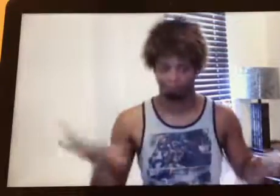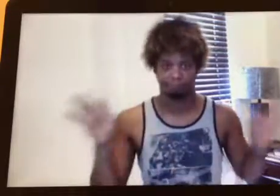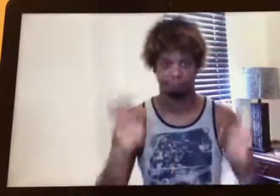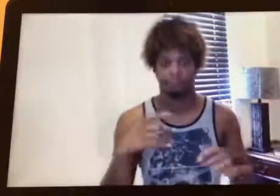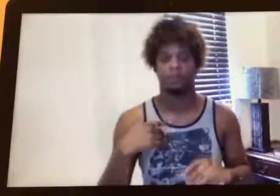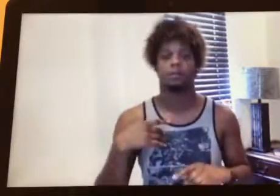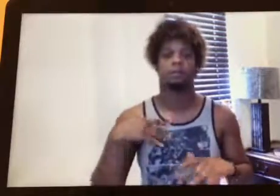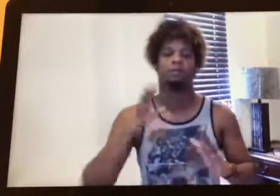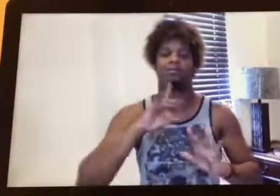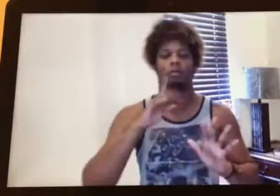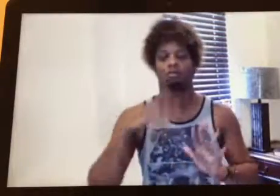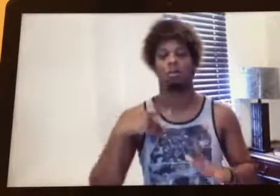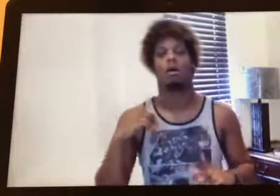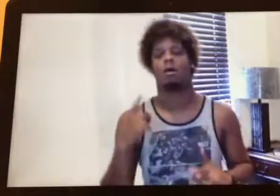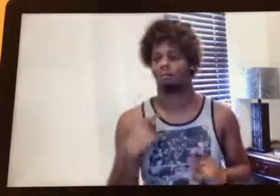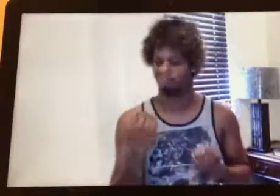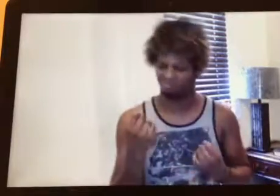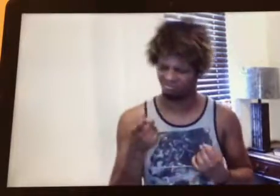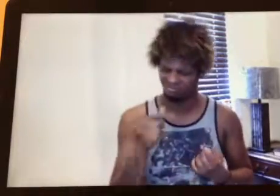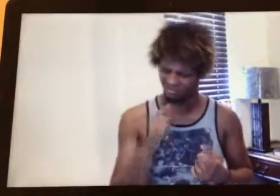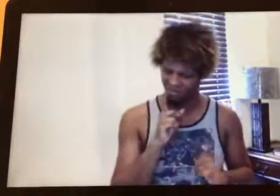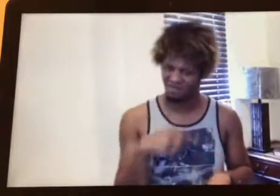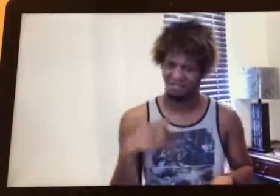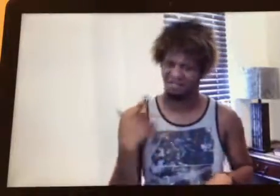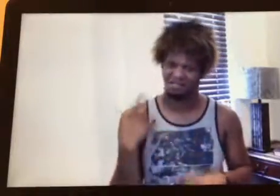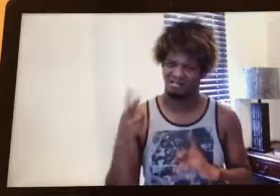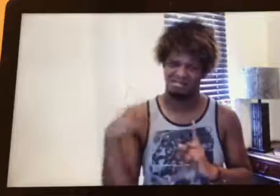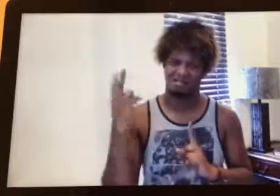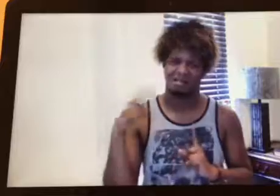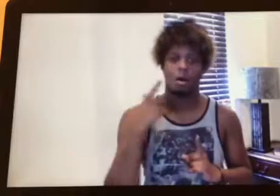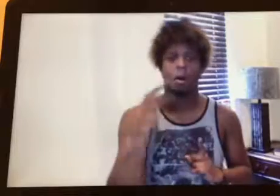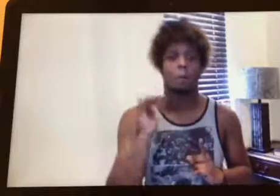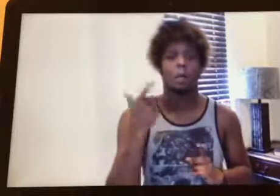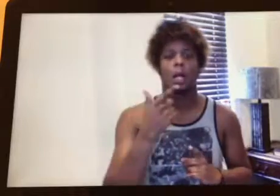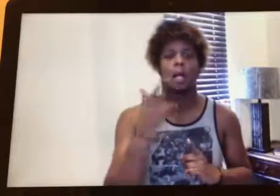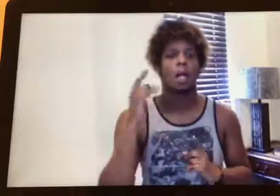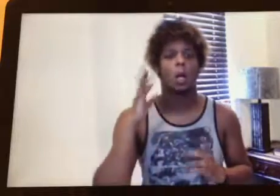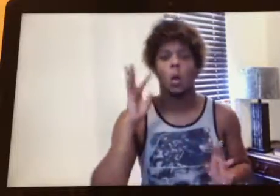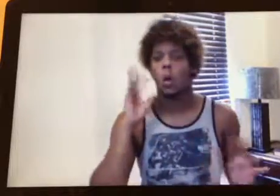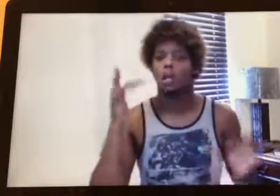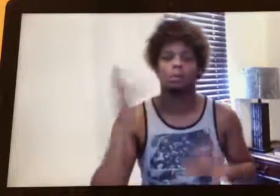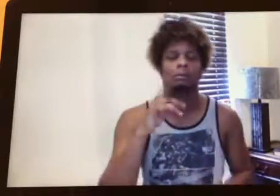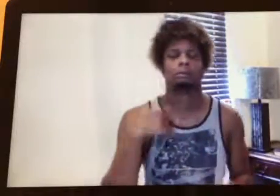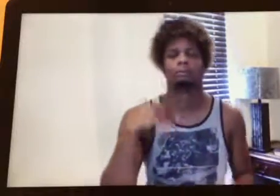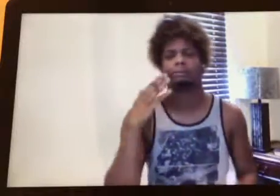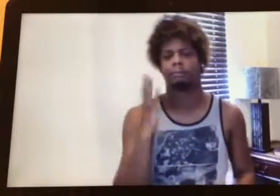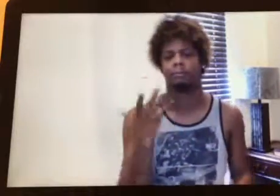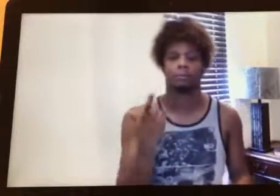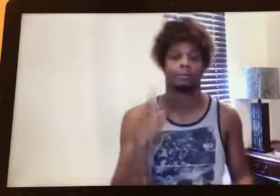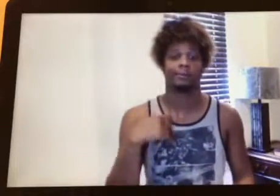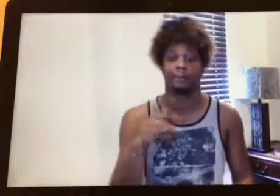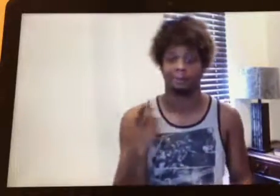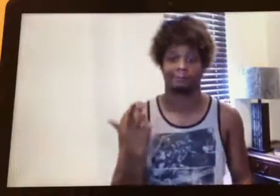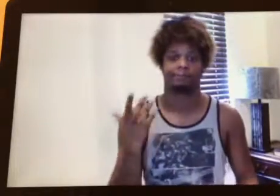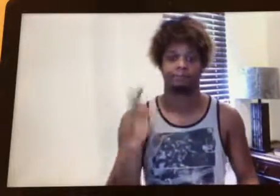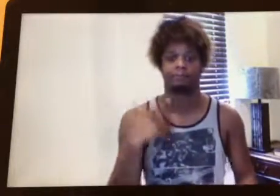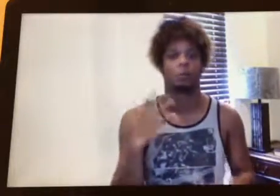blood pressure and all that. And the person still really wasn't saying very much and wouldn't keep eye contact, and I kept trying to get their